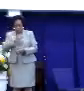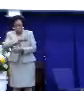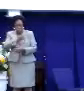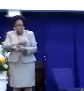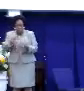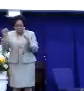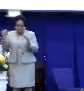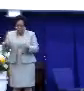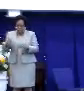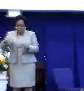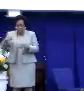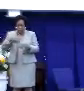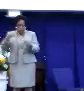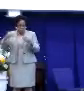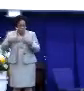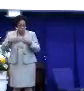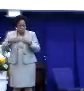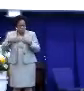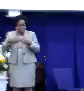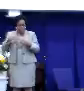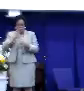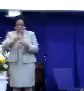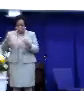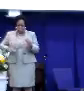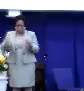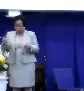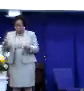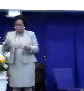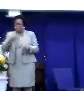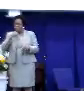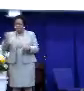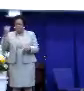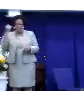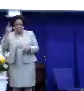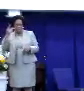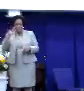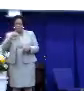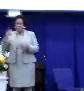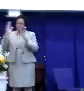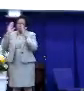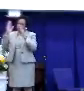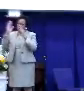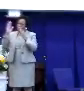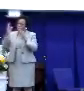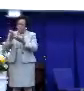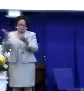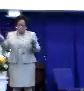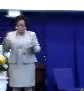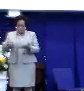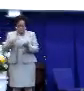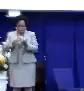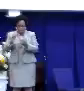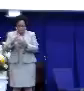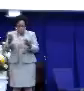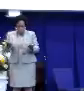the ability that we have as Christians. We don't realize it, and we don't really pay attention to it. But here in this